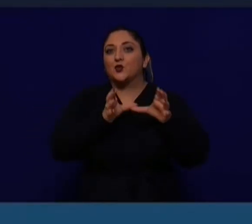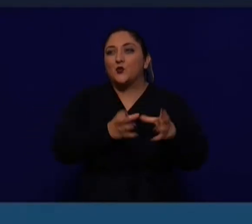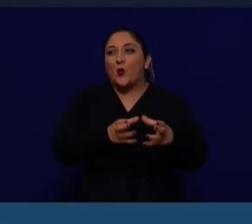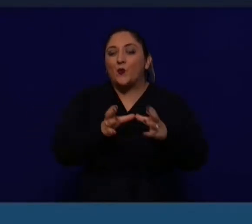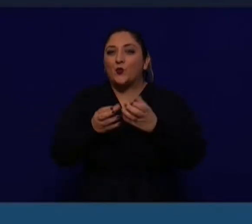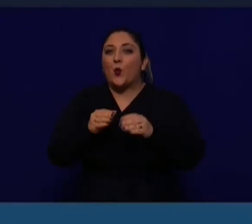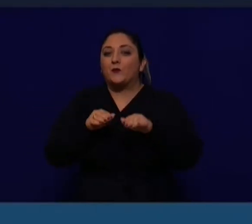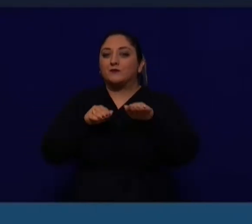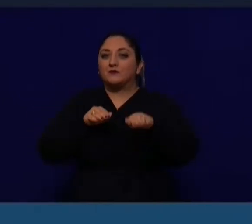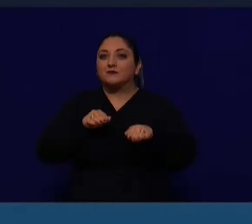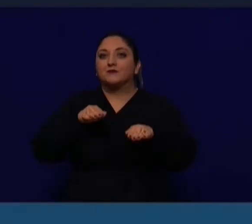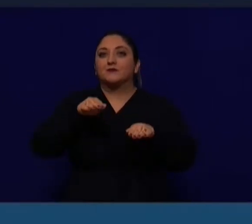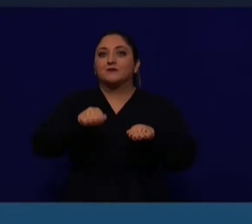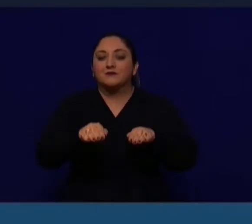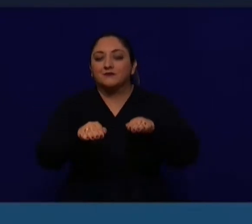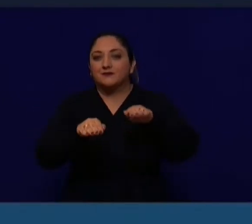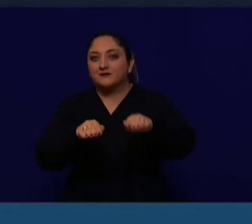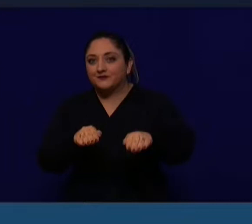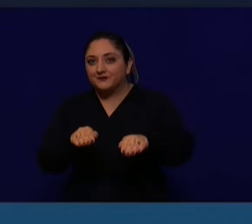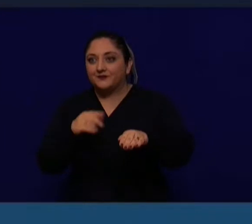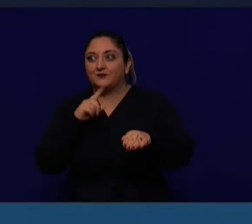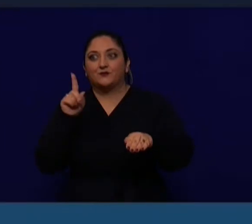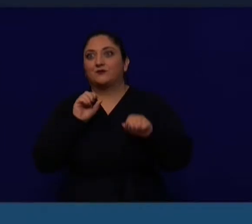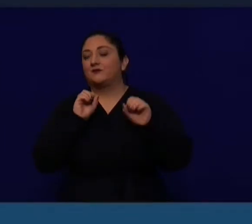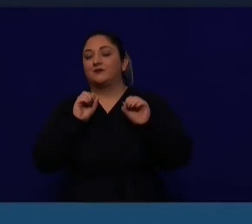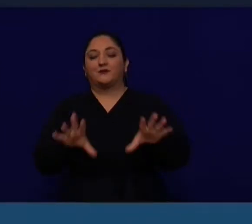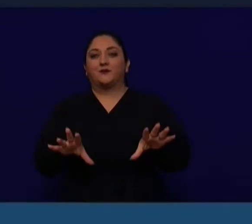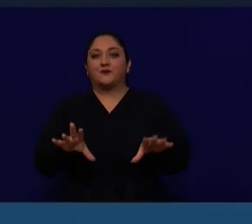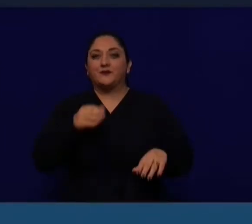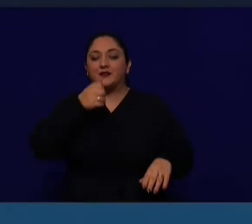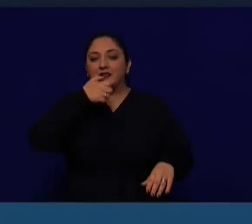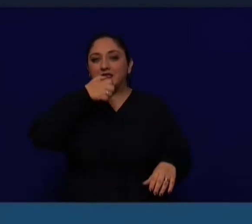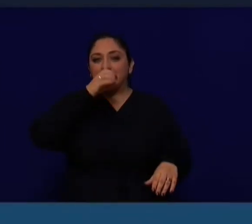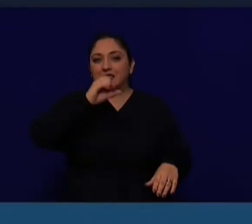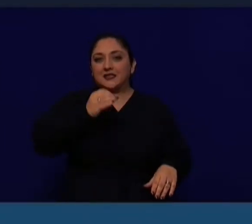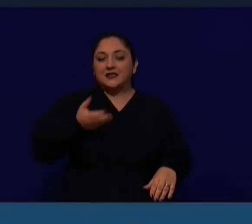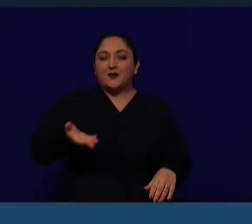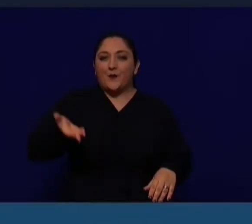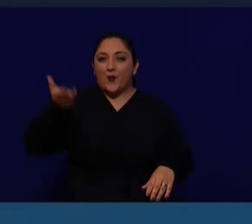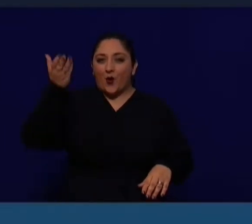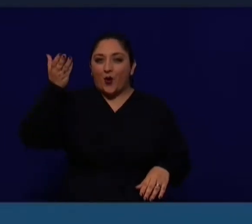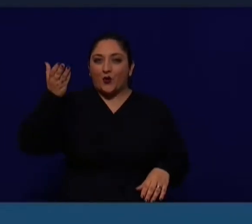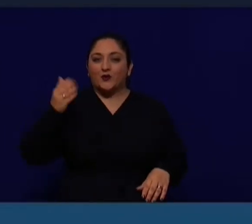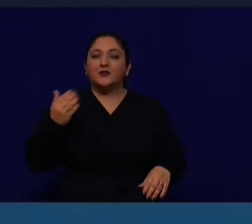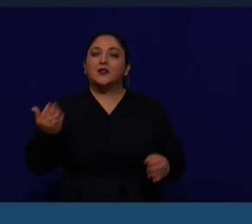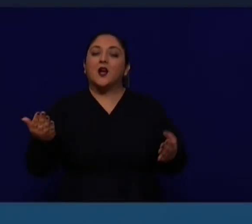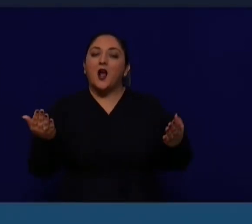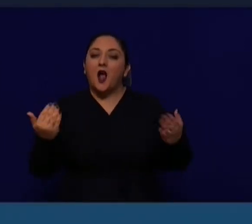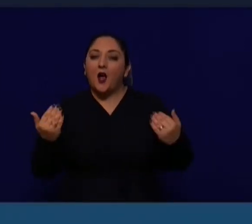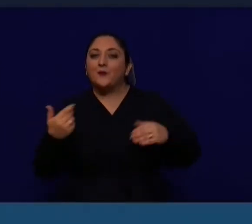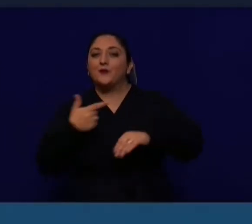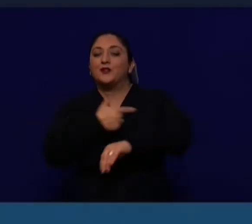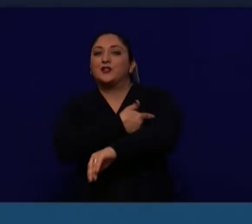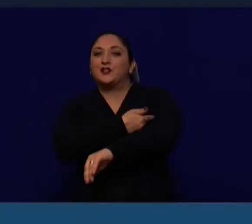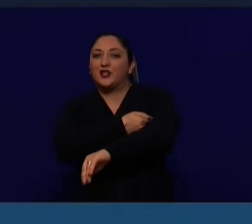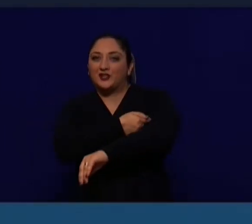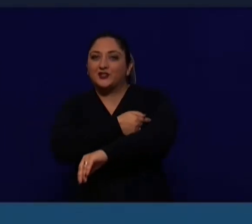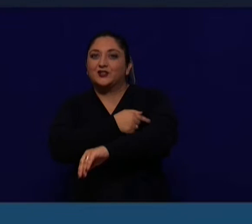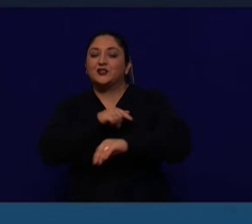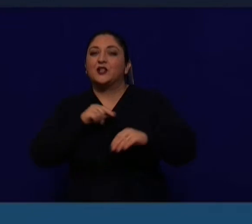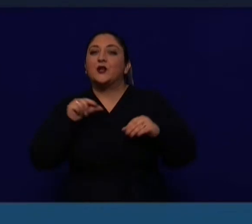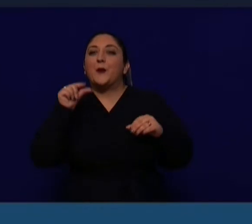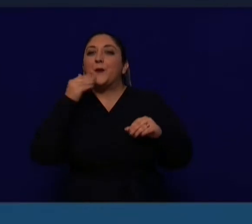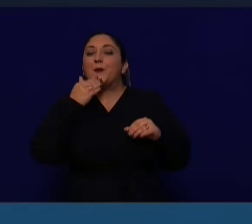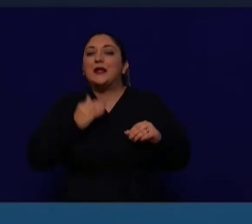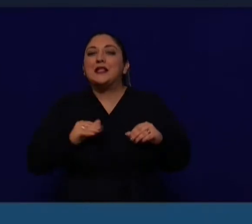people above age 60 and have received the invitations come to get vaccinated, the rest await